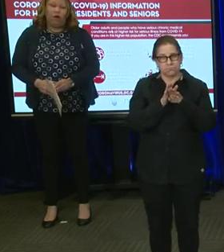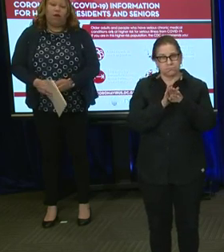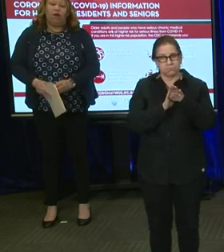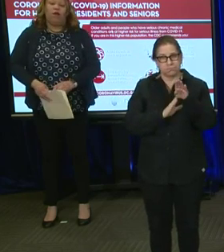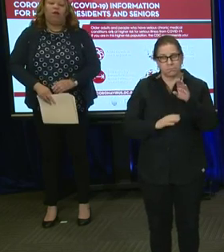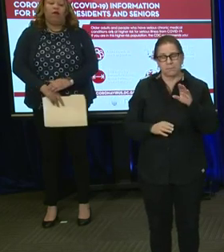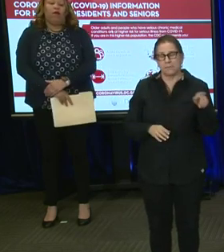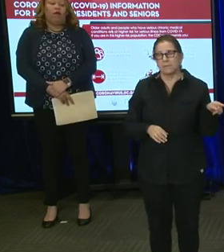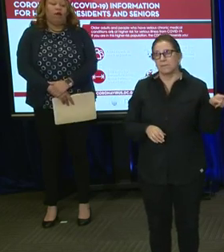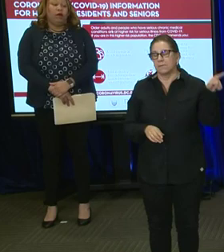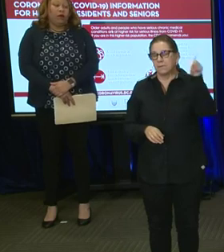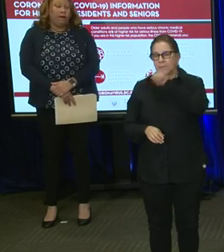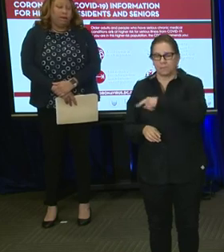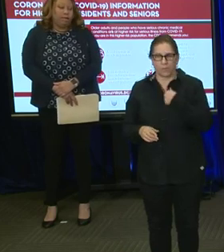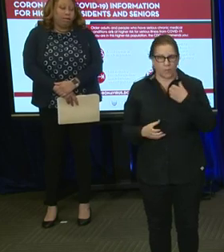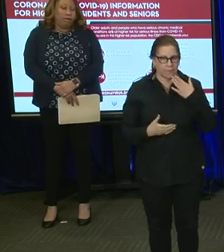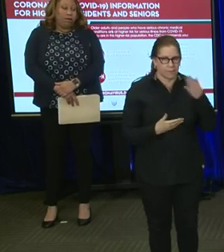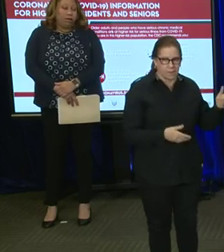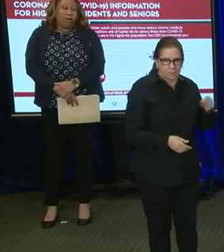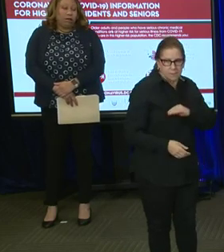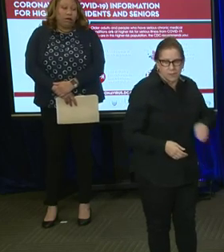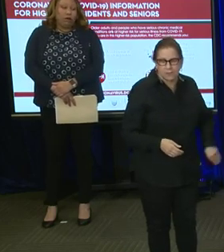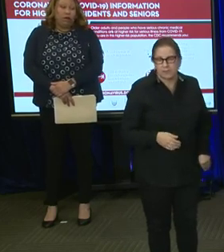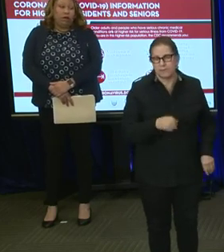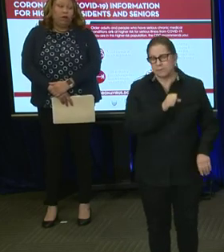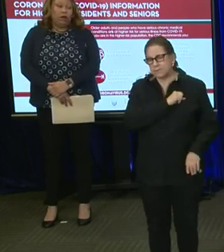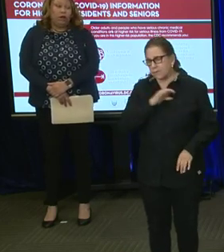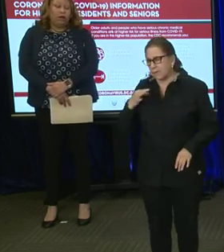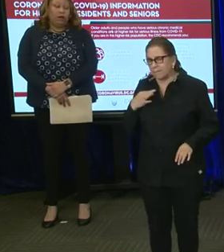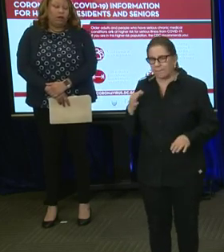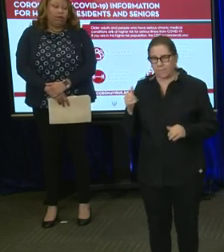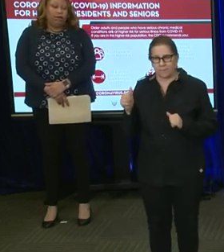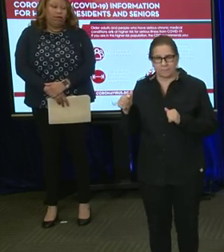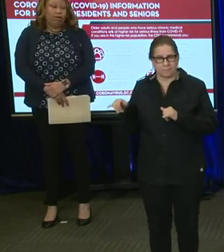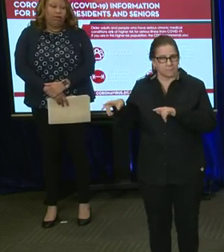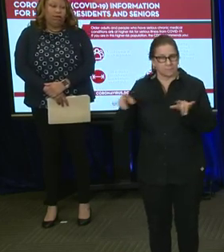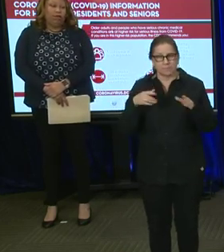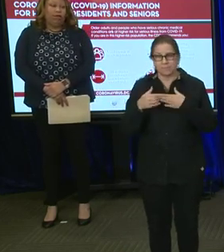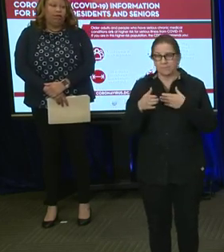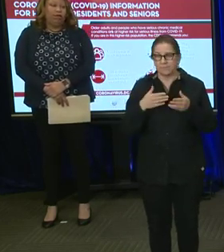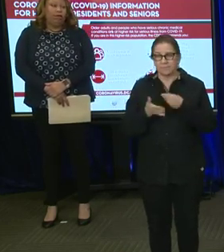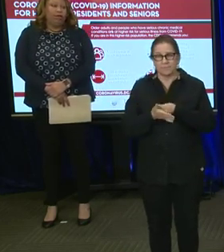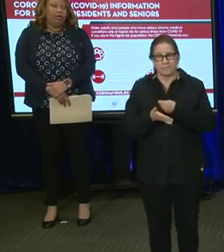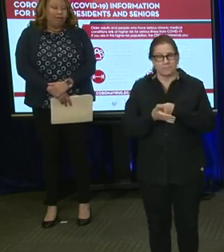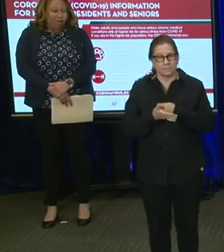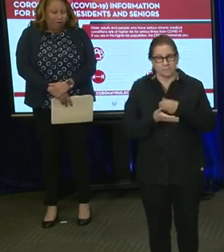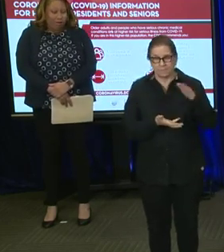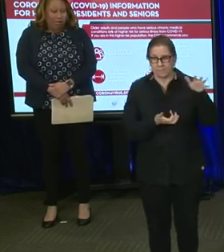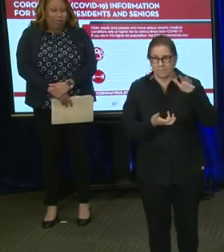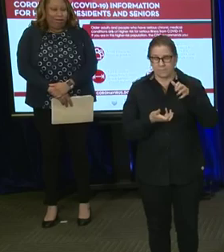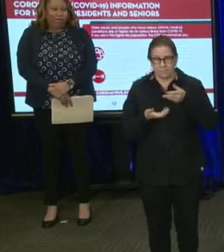with us and that we try to provide as much relief as possible given the limited resources that we have here as a city. Thank you.